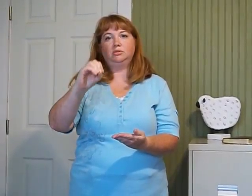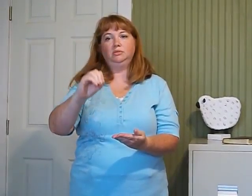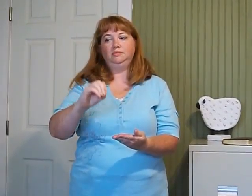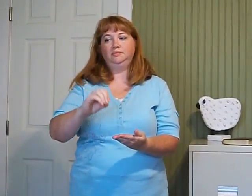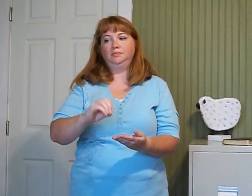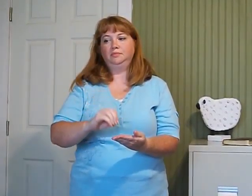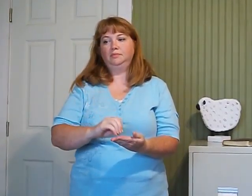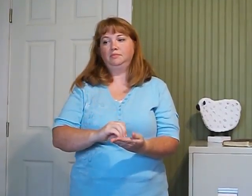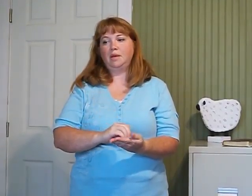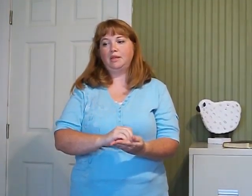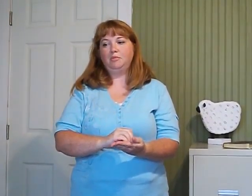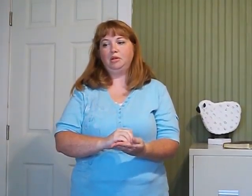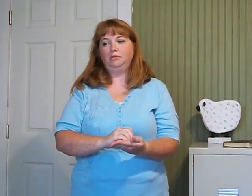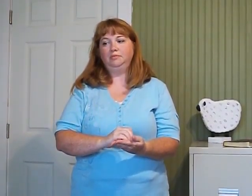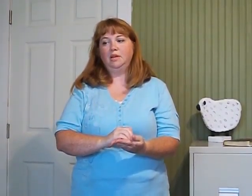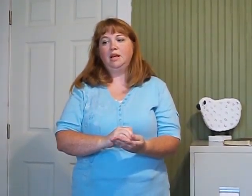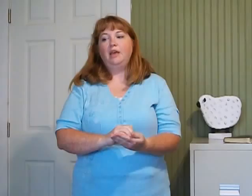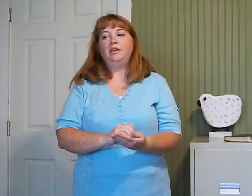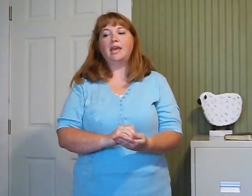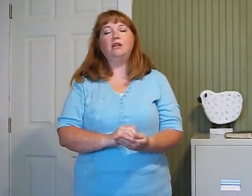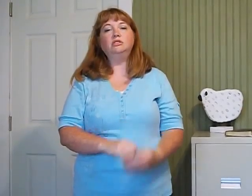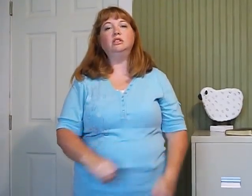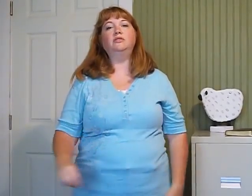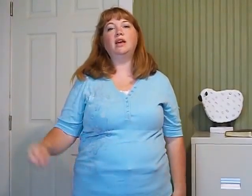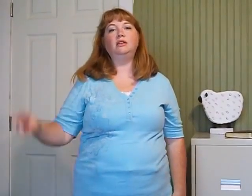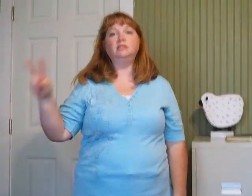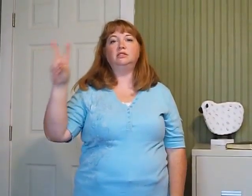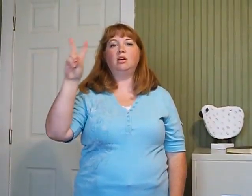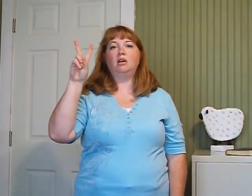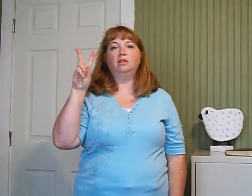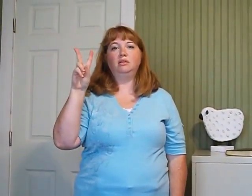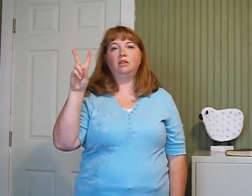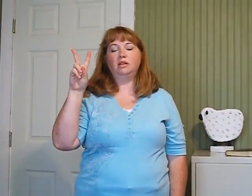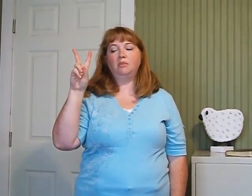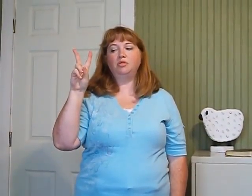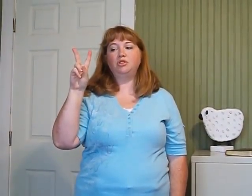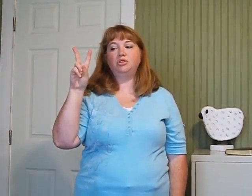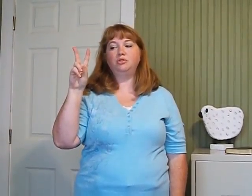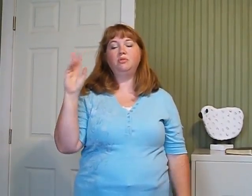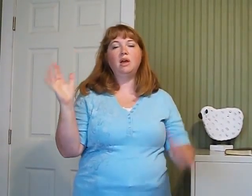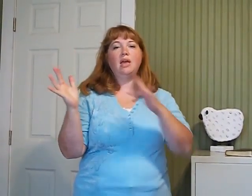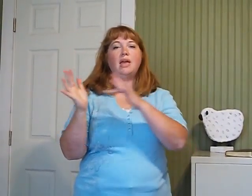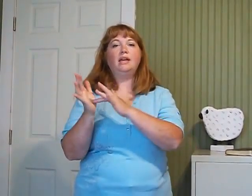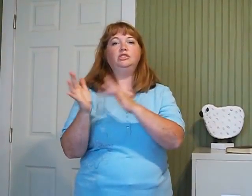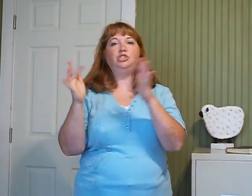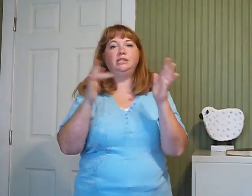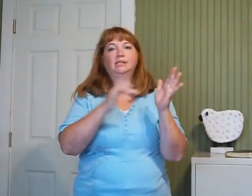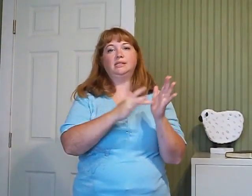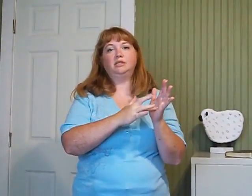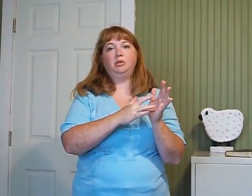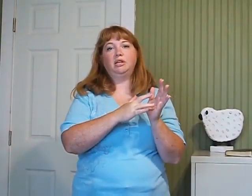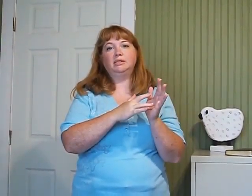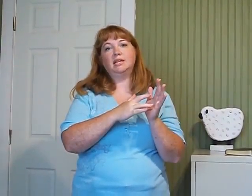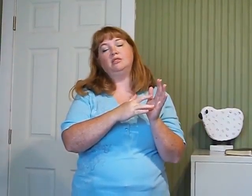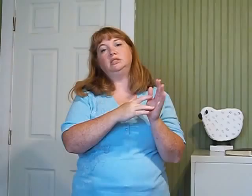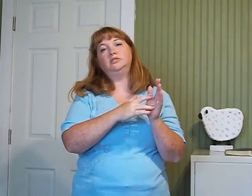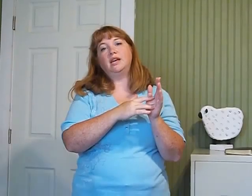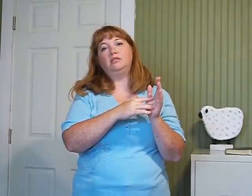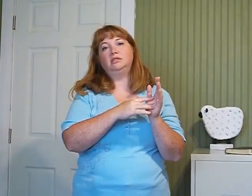in a circle, making the middle. The Council of Chalcedon, the number 2, and Jesus, because the Council